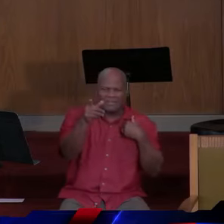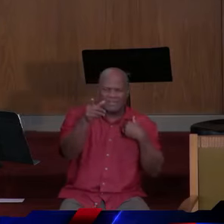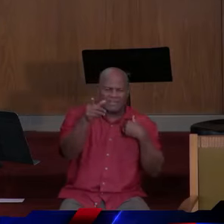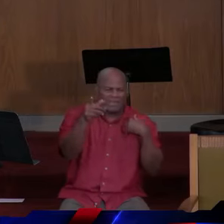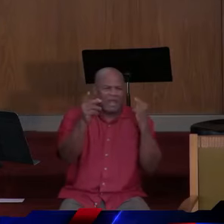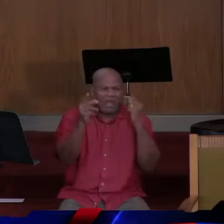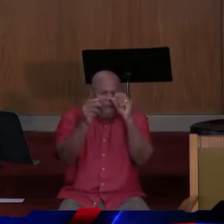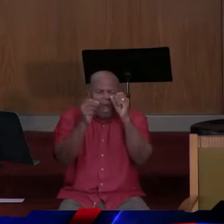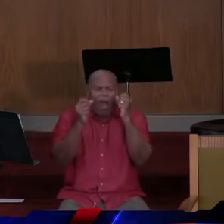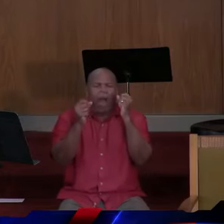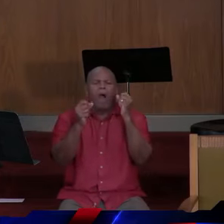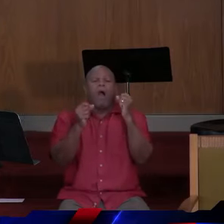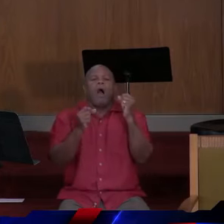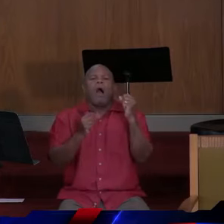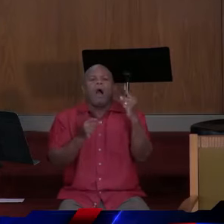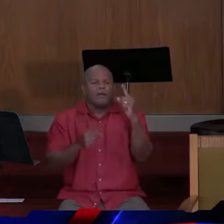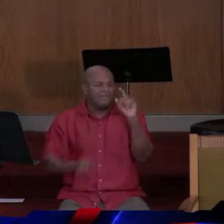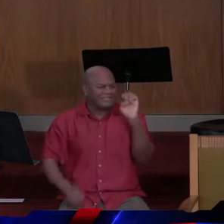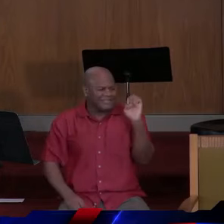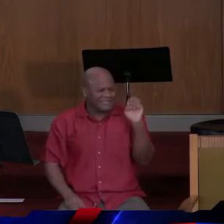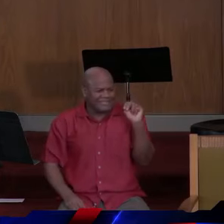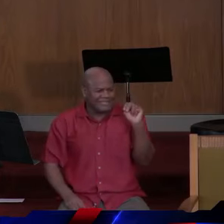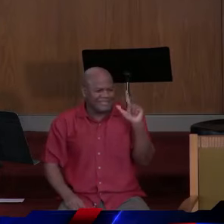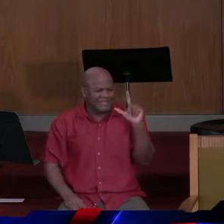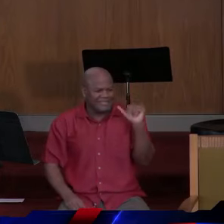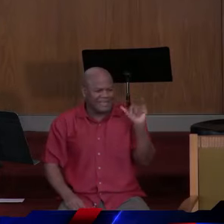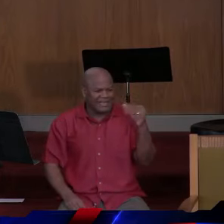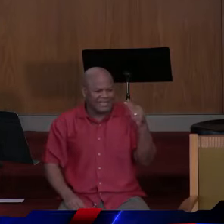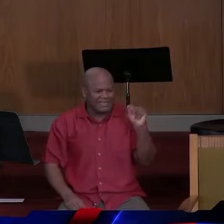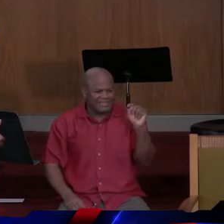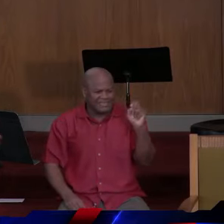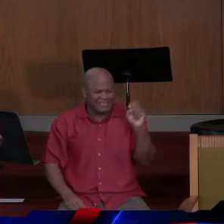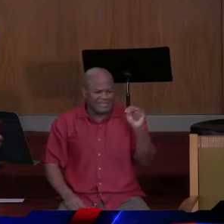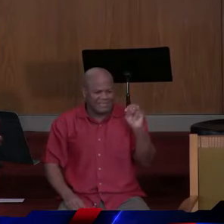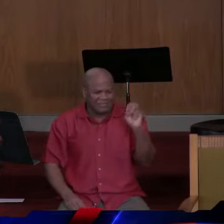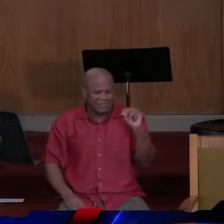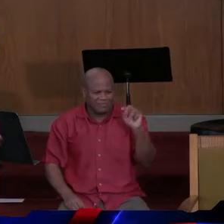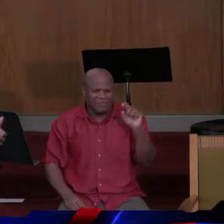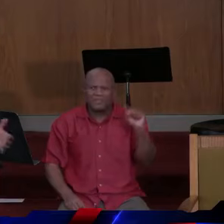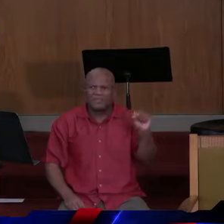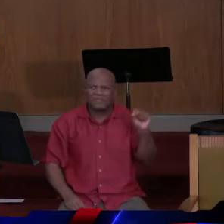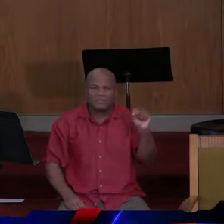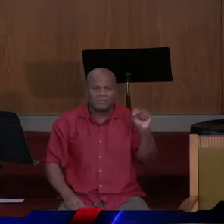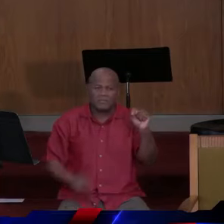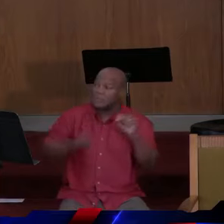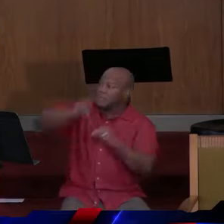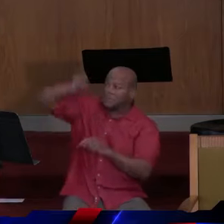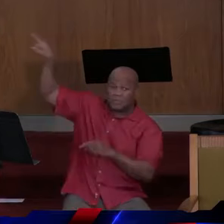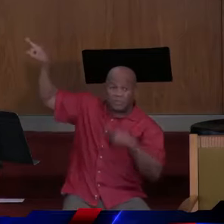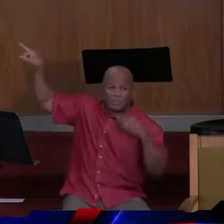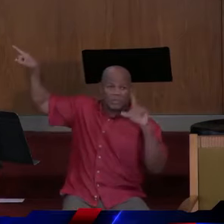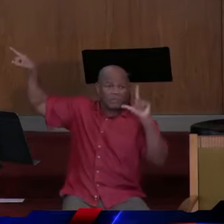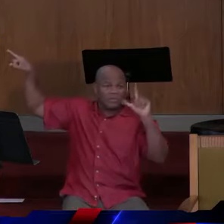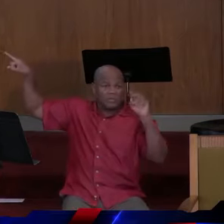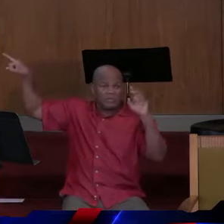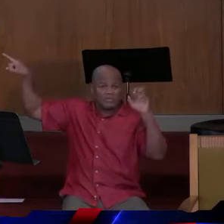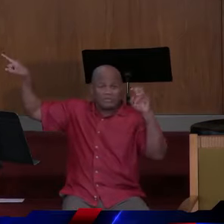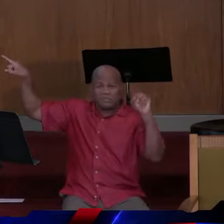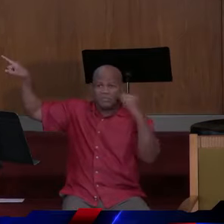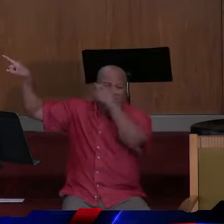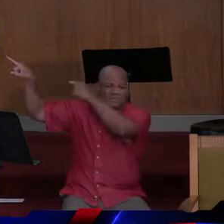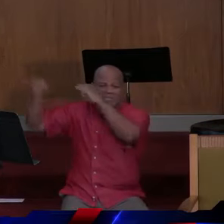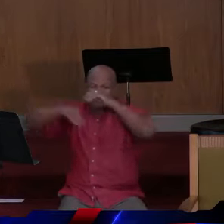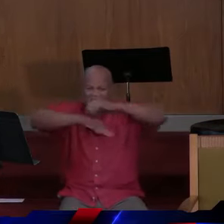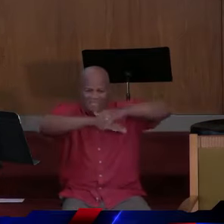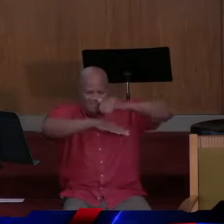enlightenment. I had the opportunity to study in a certificate program at Oxford University in jolly old